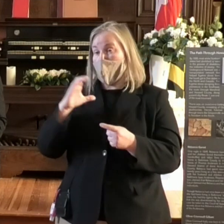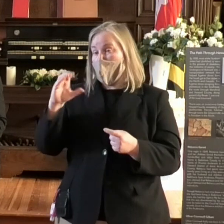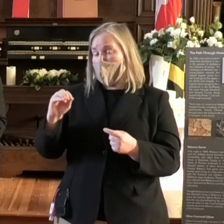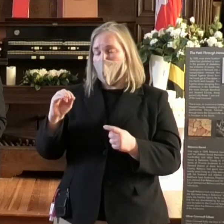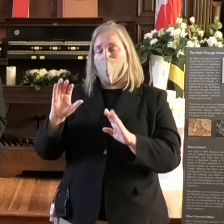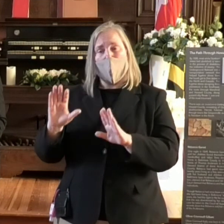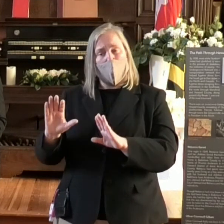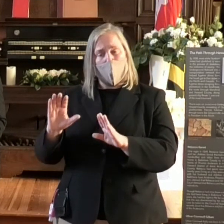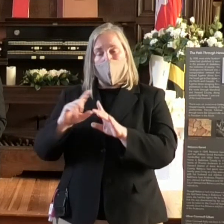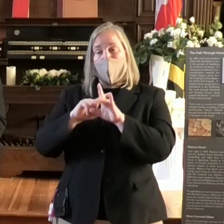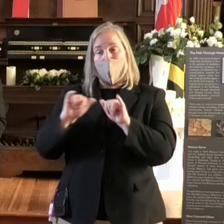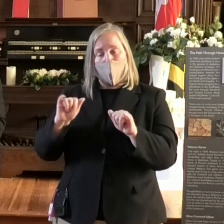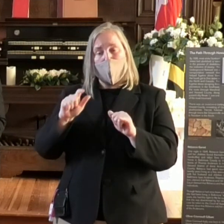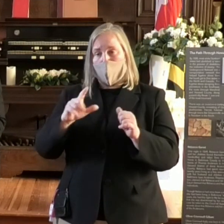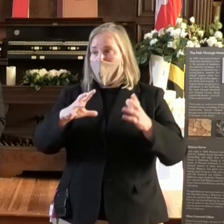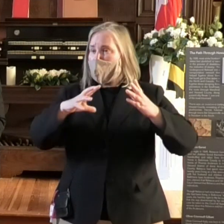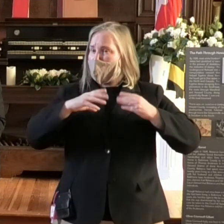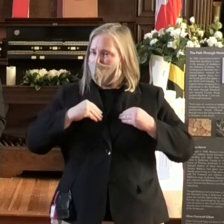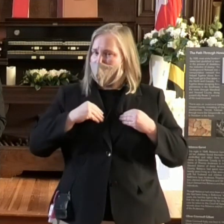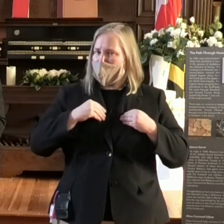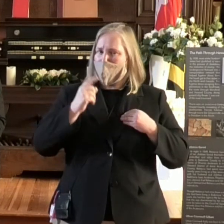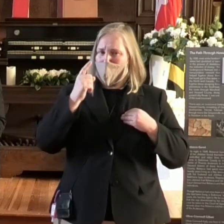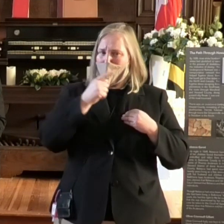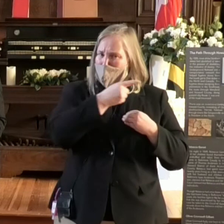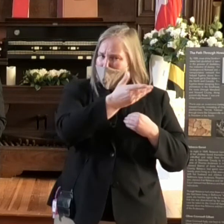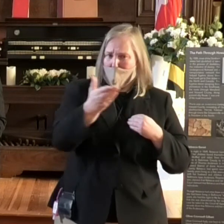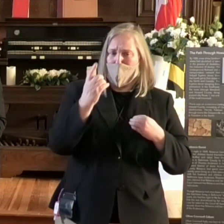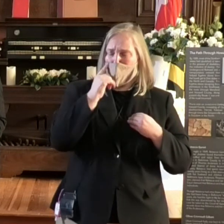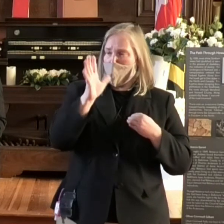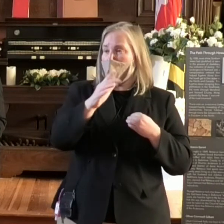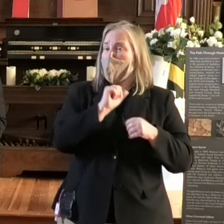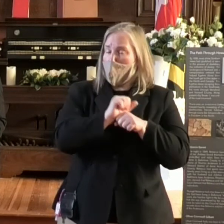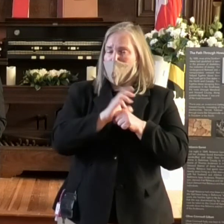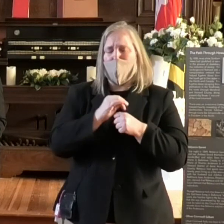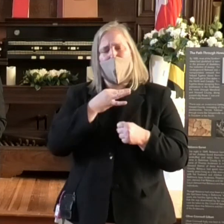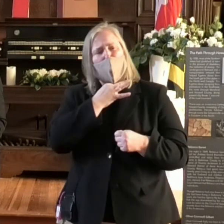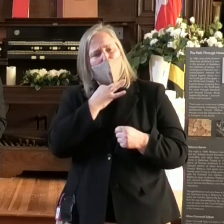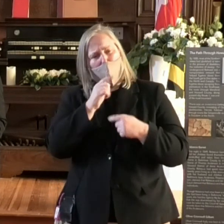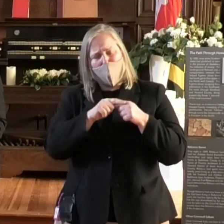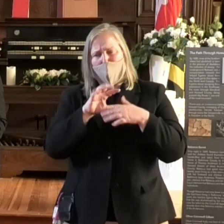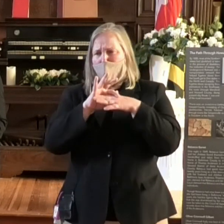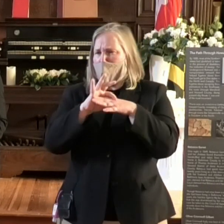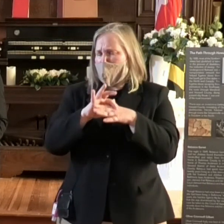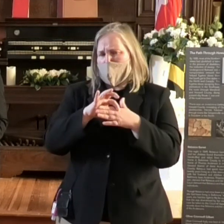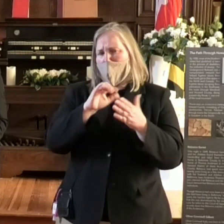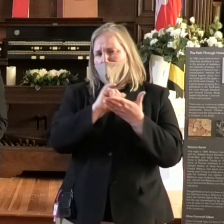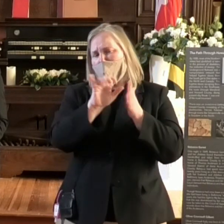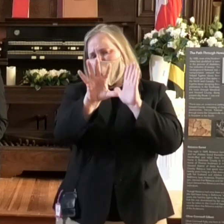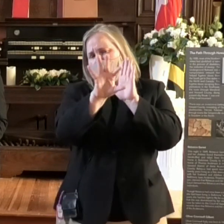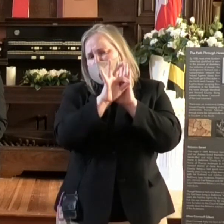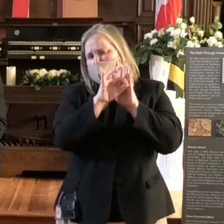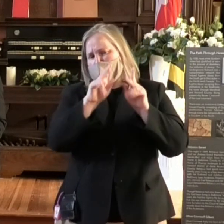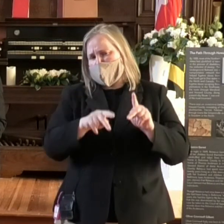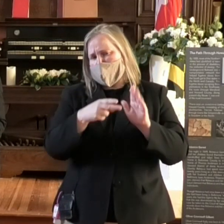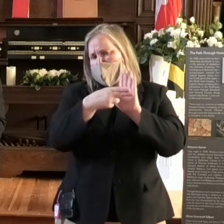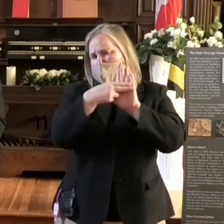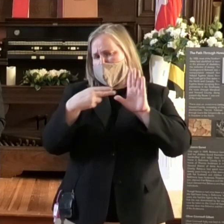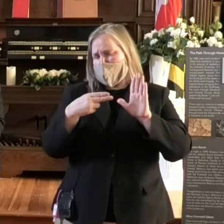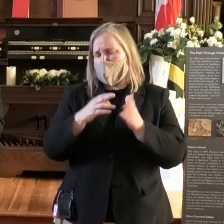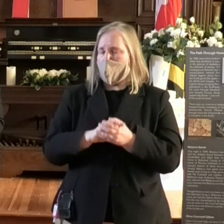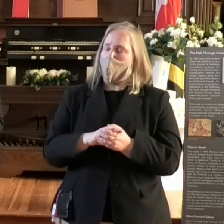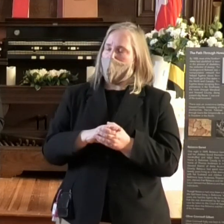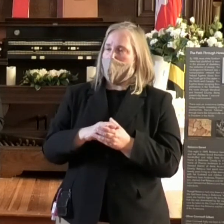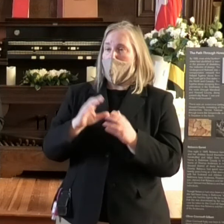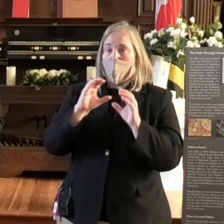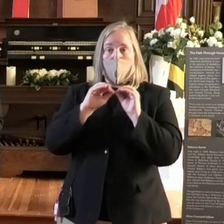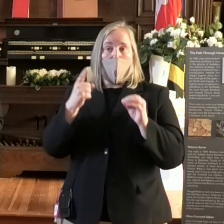but they should also embrace them for their works and be curious about the substance of the selected heroine or hero.